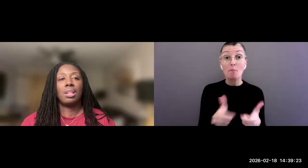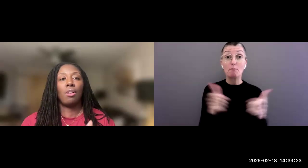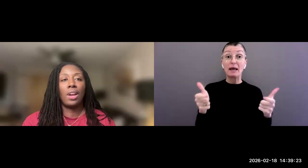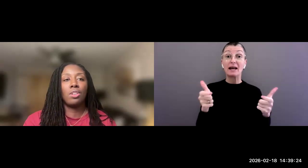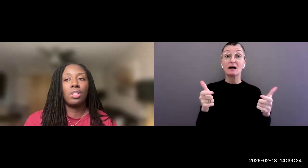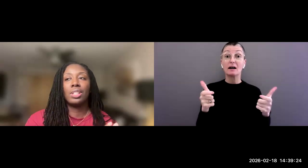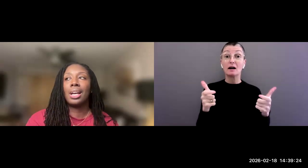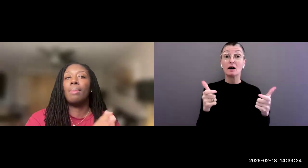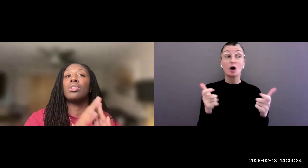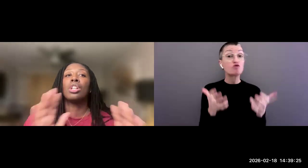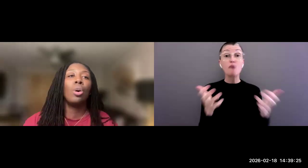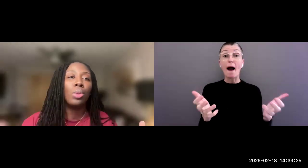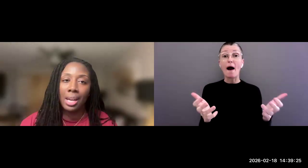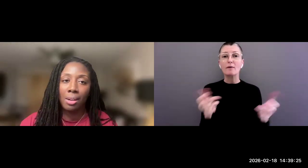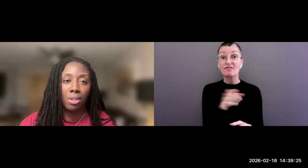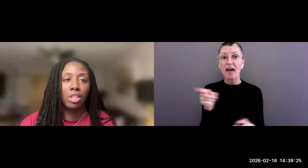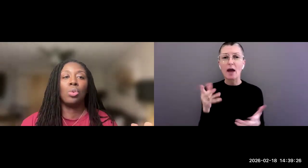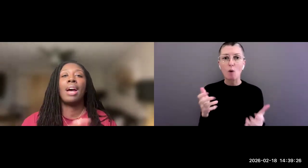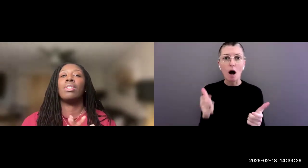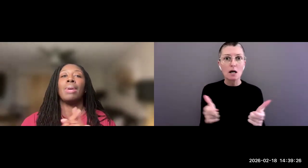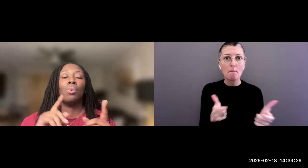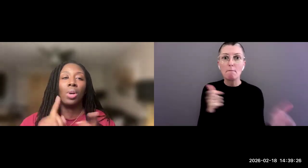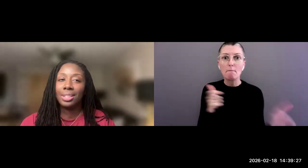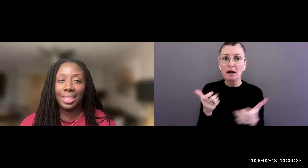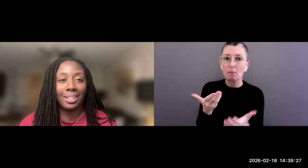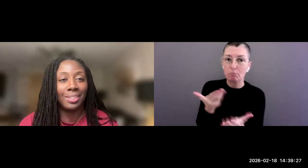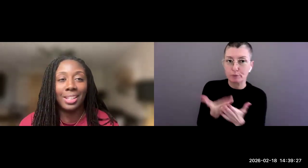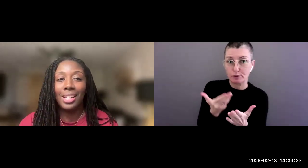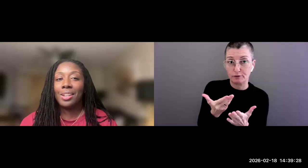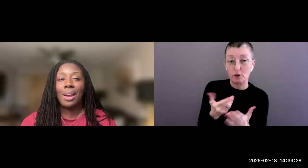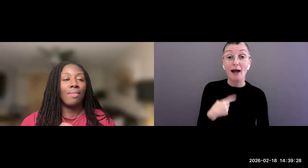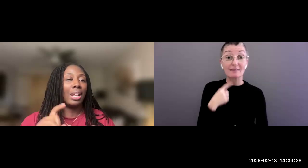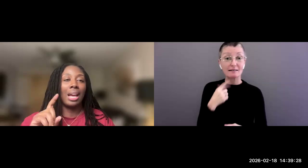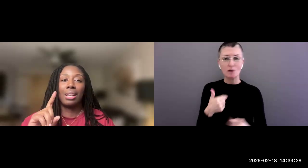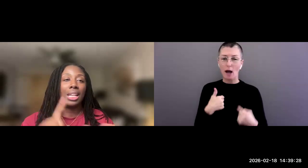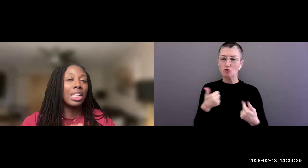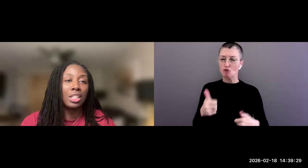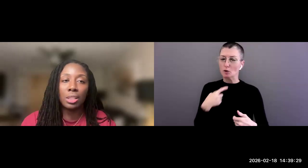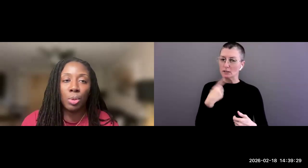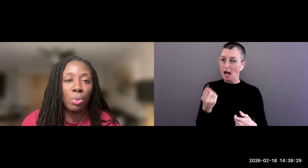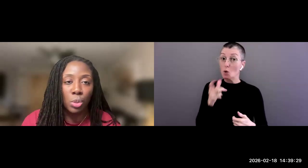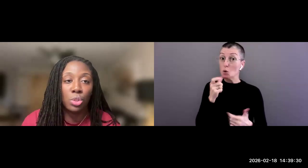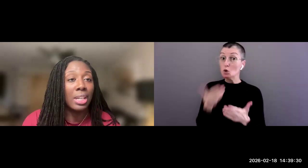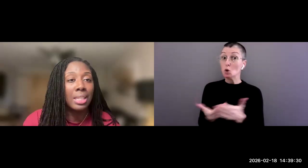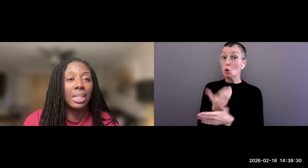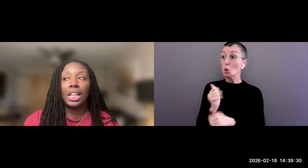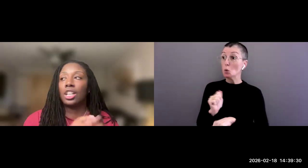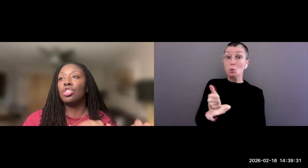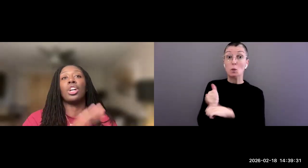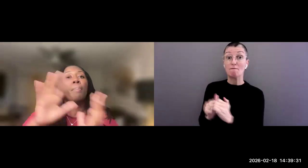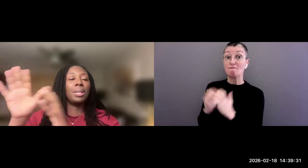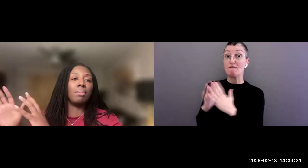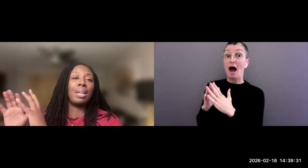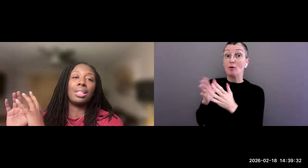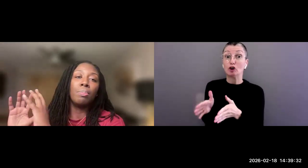why I try to tell founders all the time, slow down. You haven't made one sale. You haven't had any customer reviews or anything,